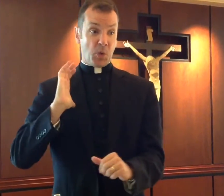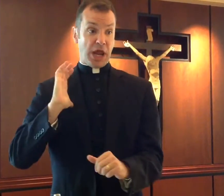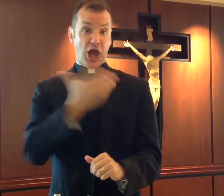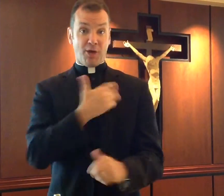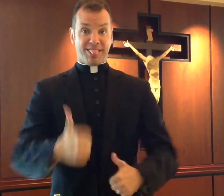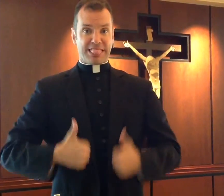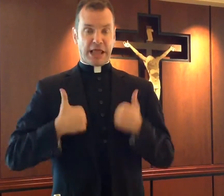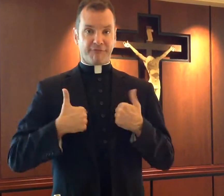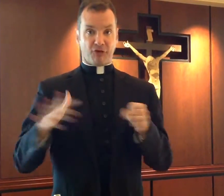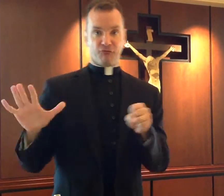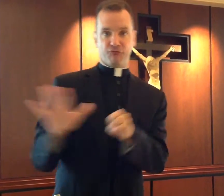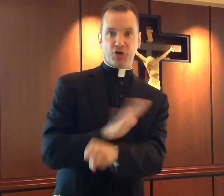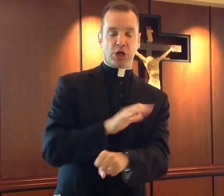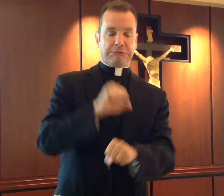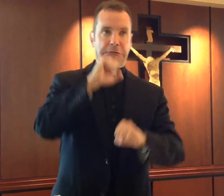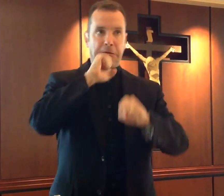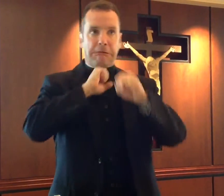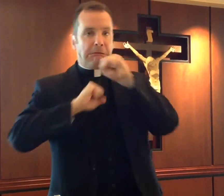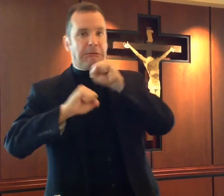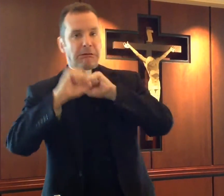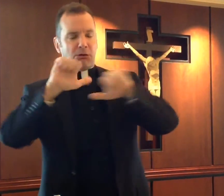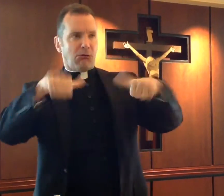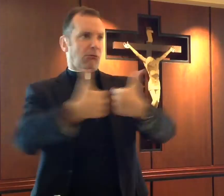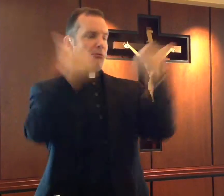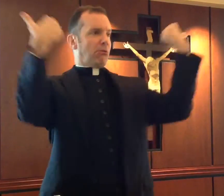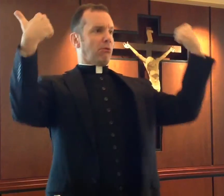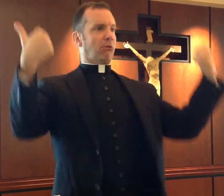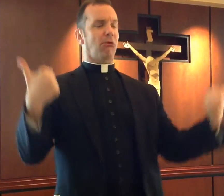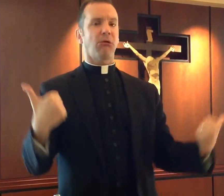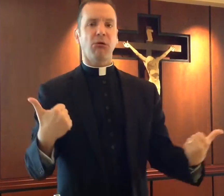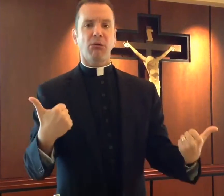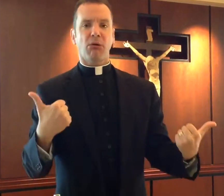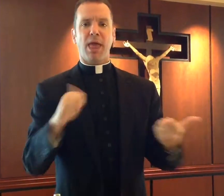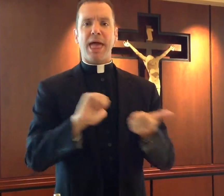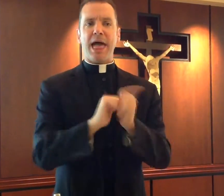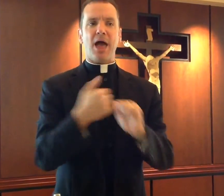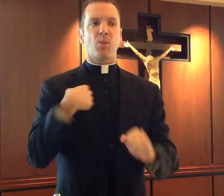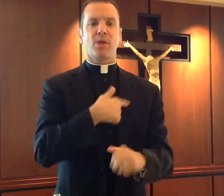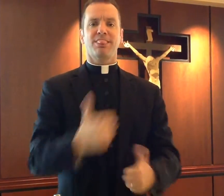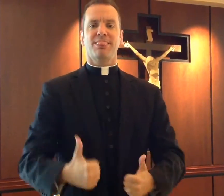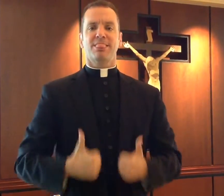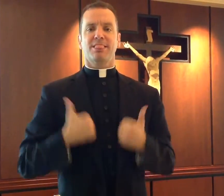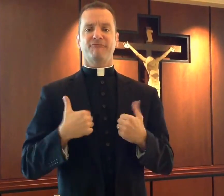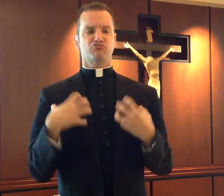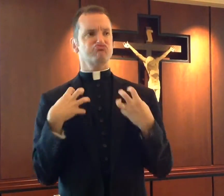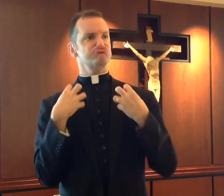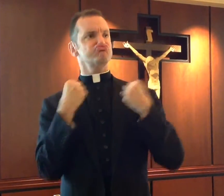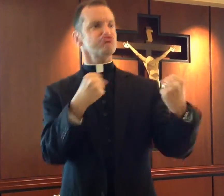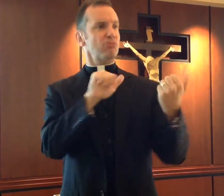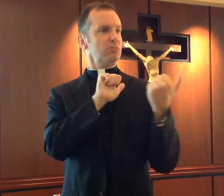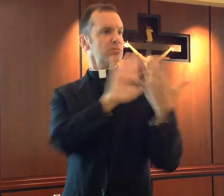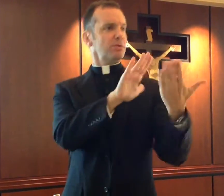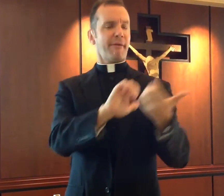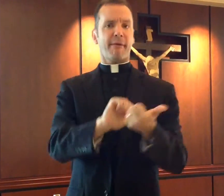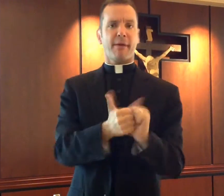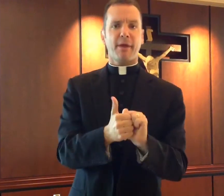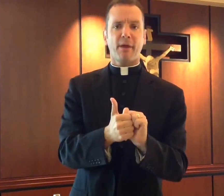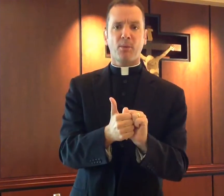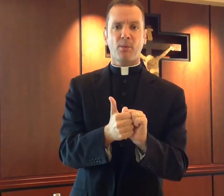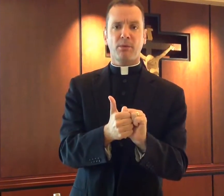we skew the meaning that he has for us, we can experience frustration, challenges. We need